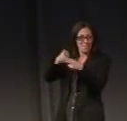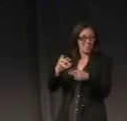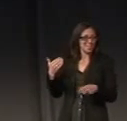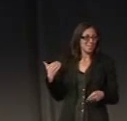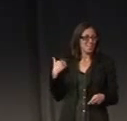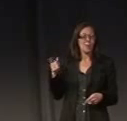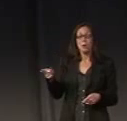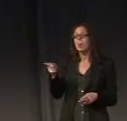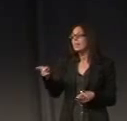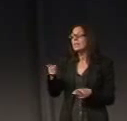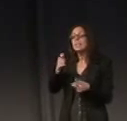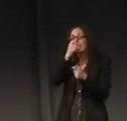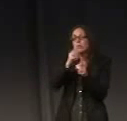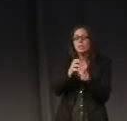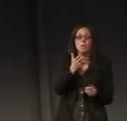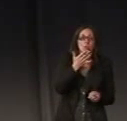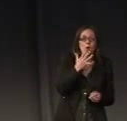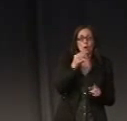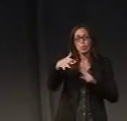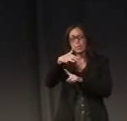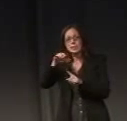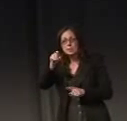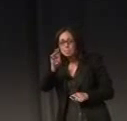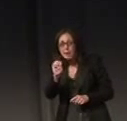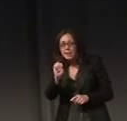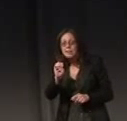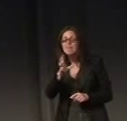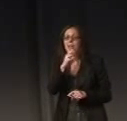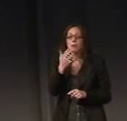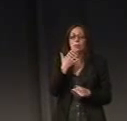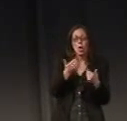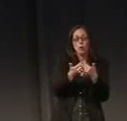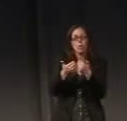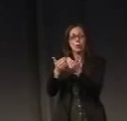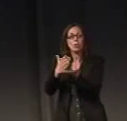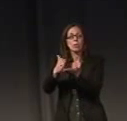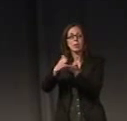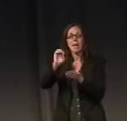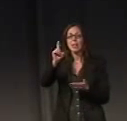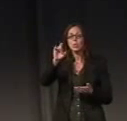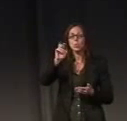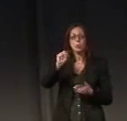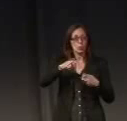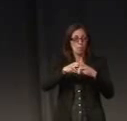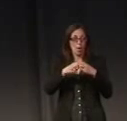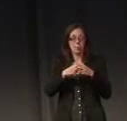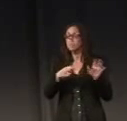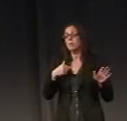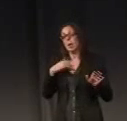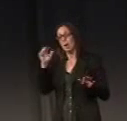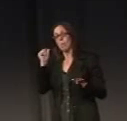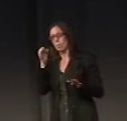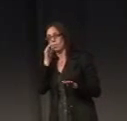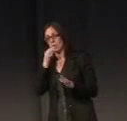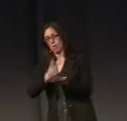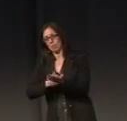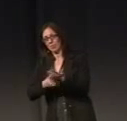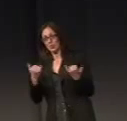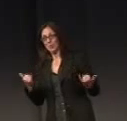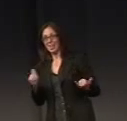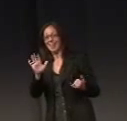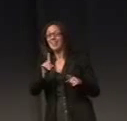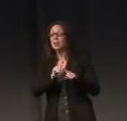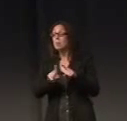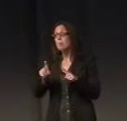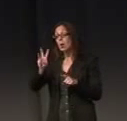notion of color space and the color exclusion problems, which I wouldn't dare delve into today. But in his final days, his